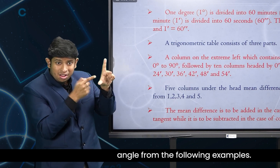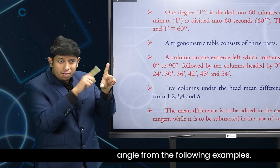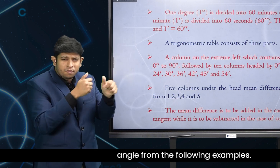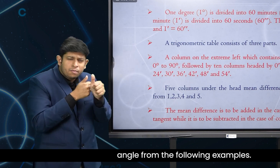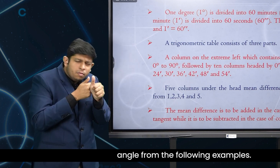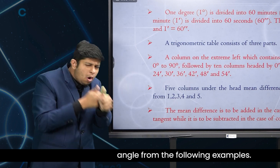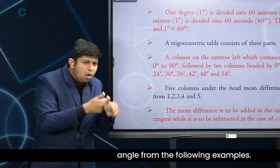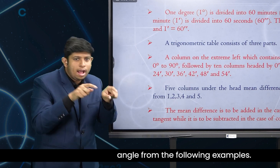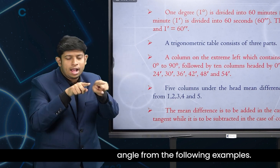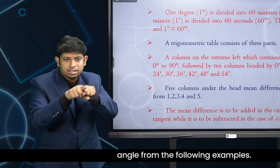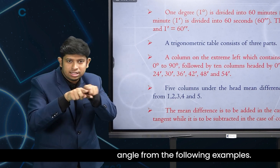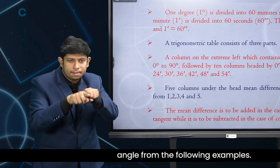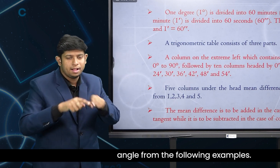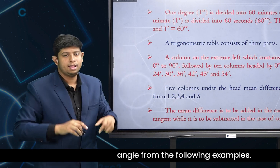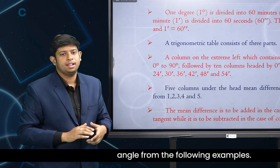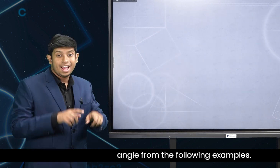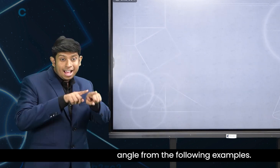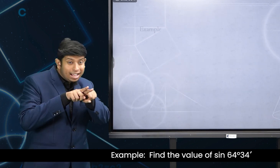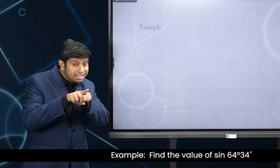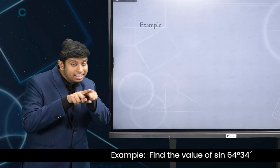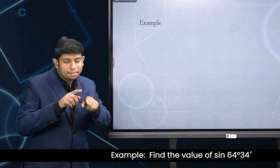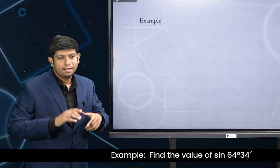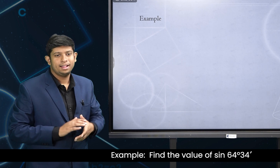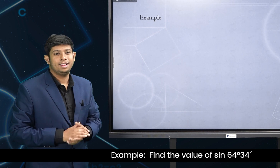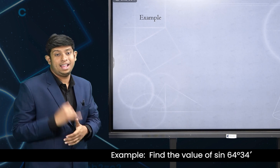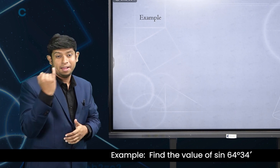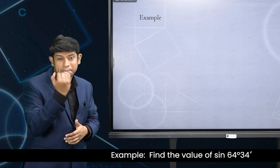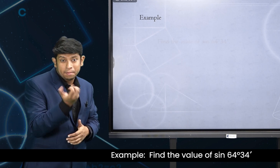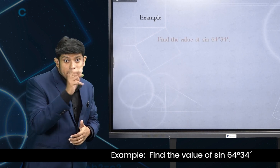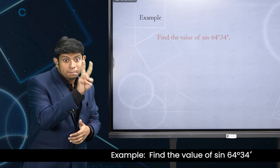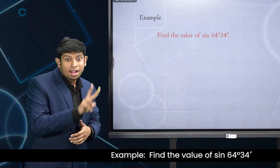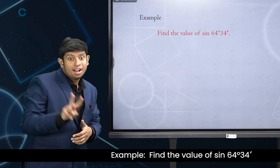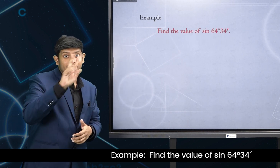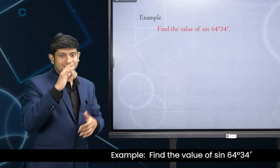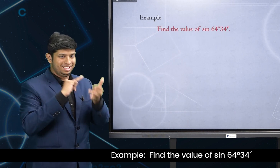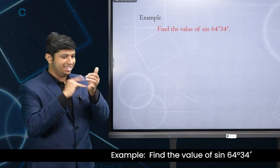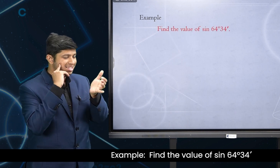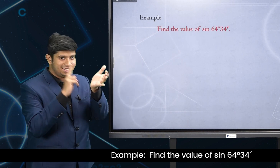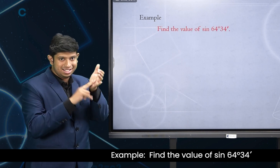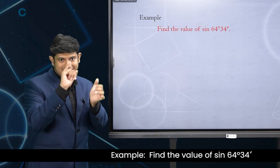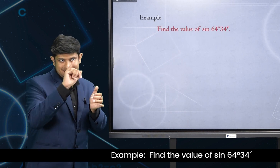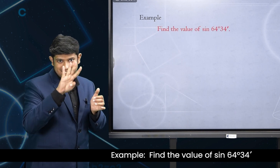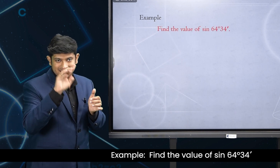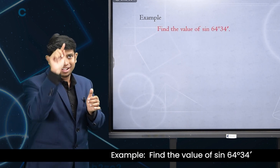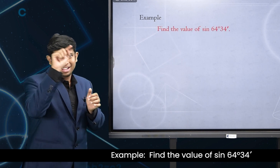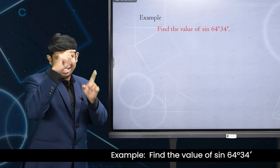examples. Example: find the value of sin 64 degrees 34